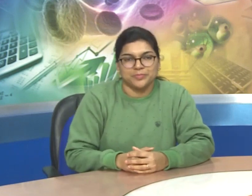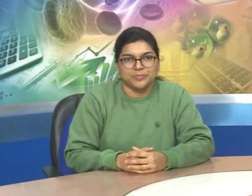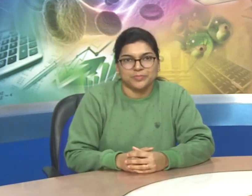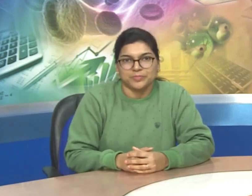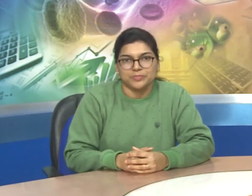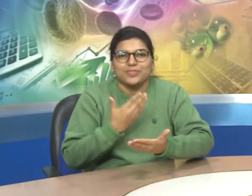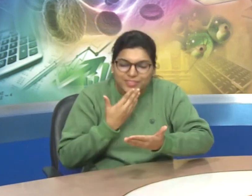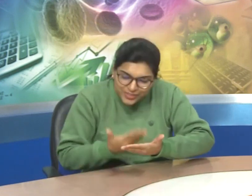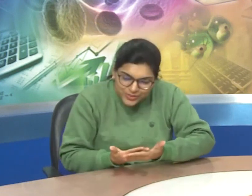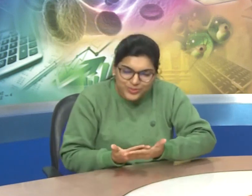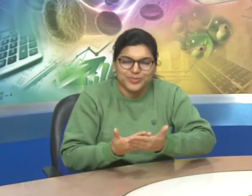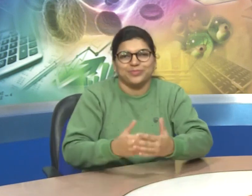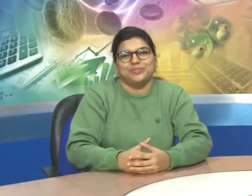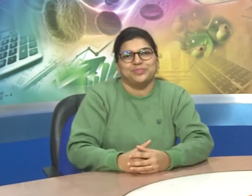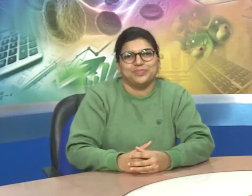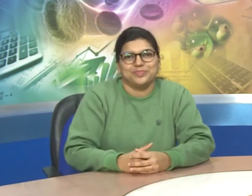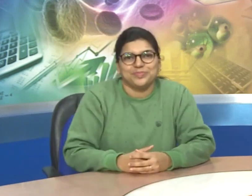thank you you